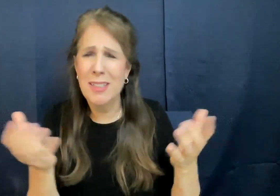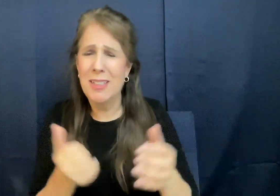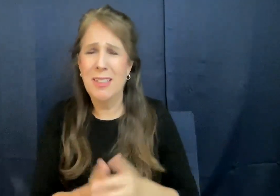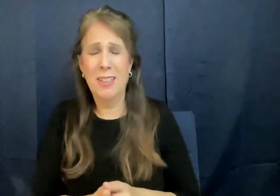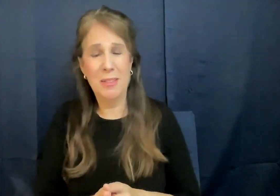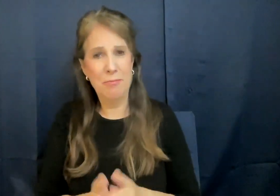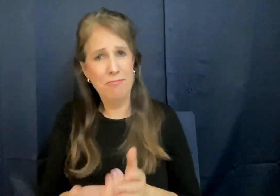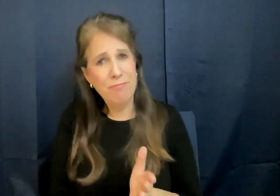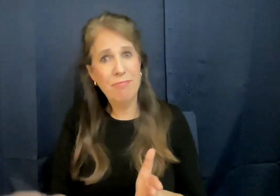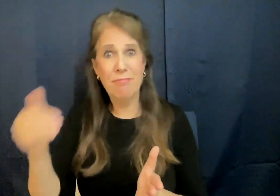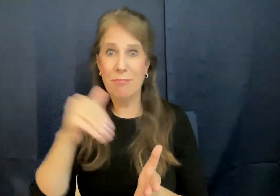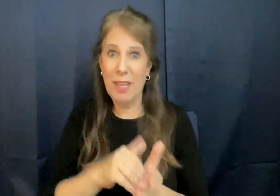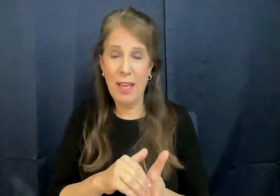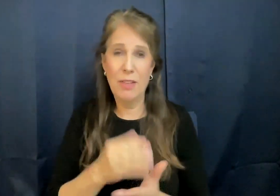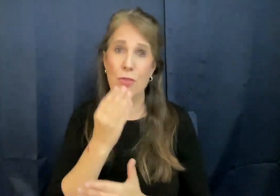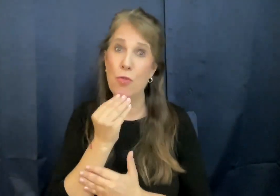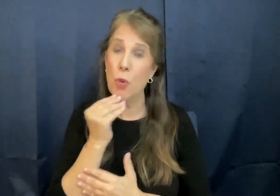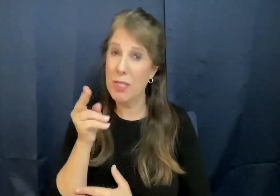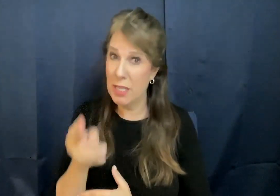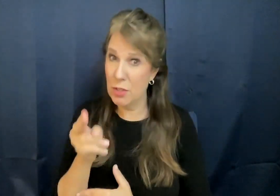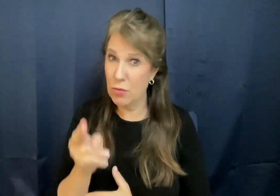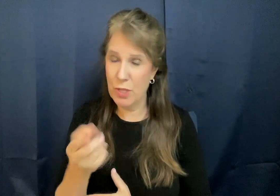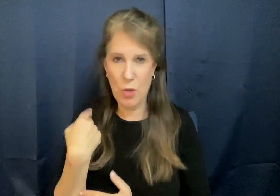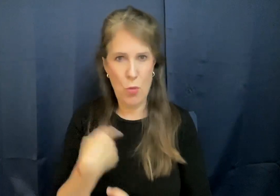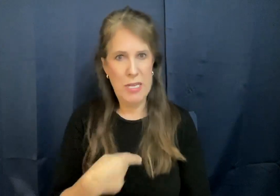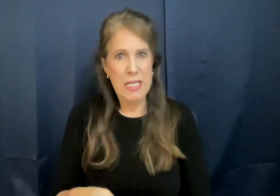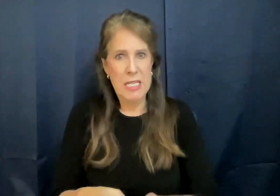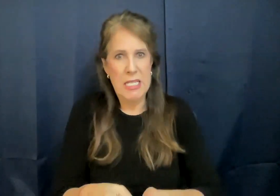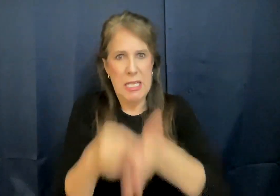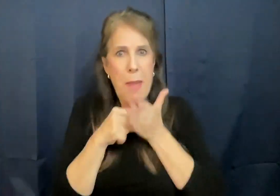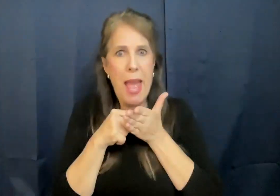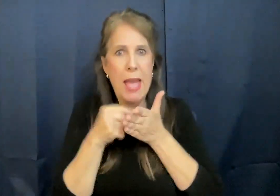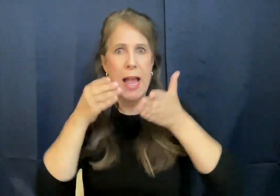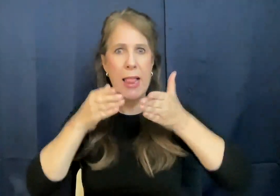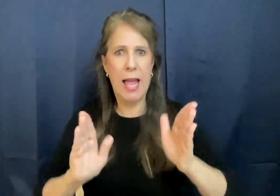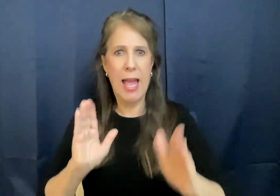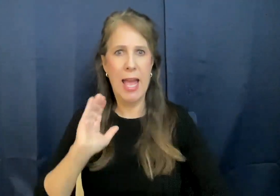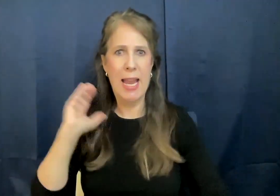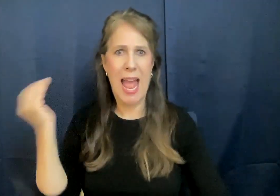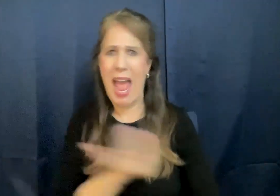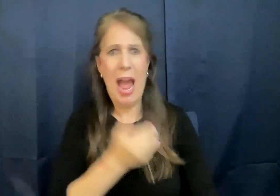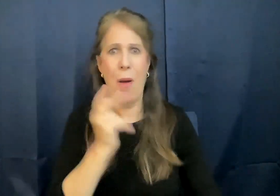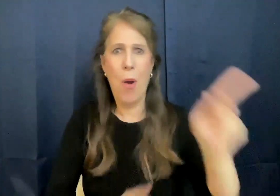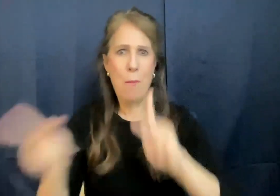Once again in Jewish history, we demand, let our people go.